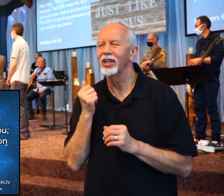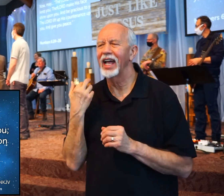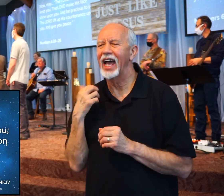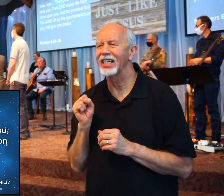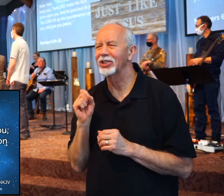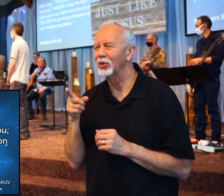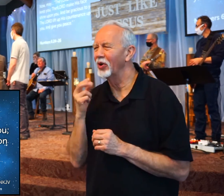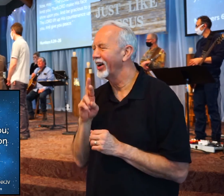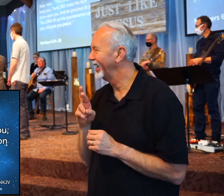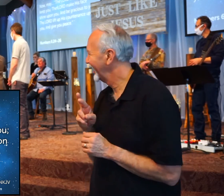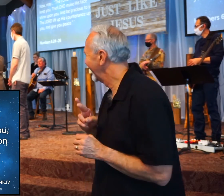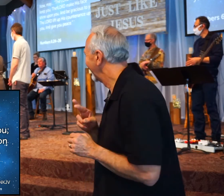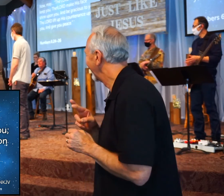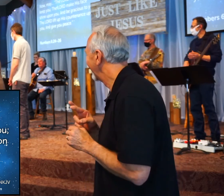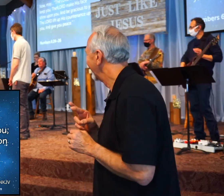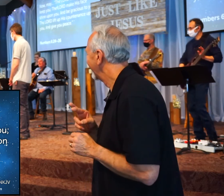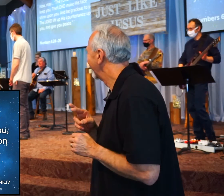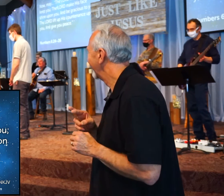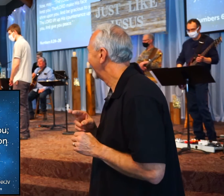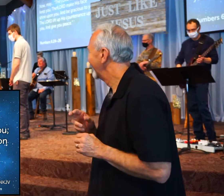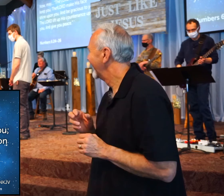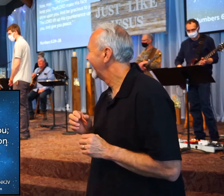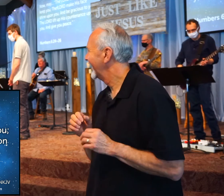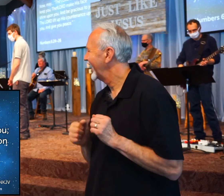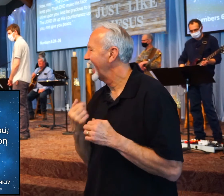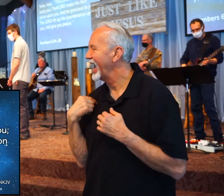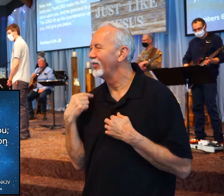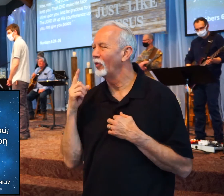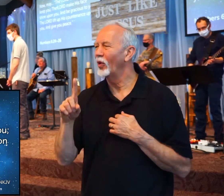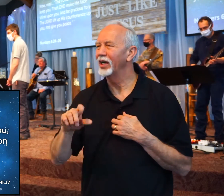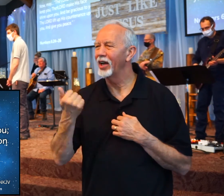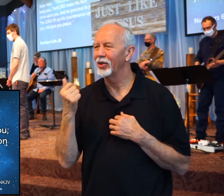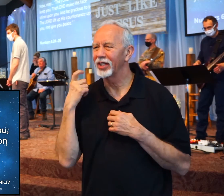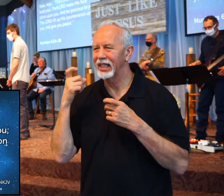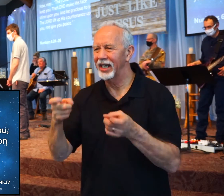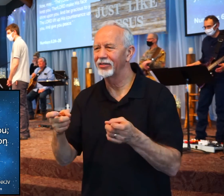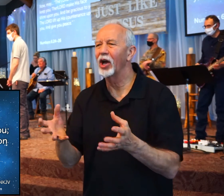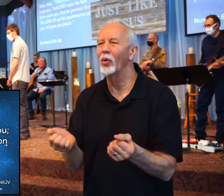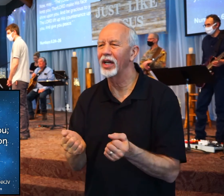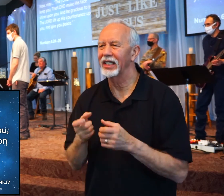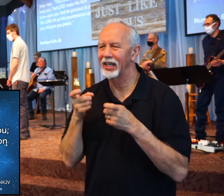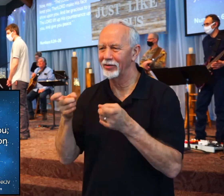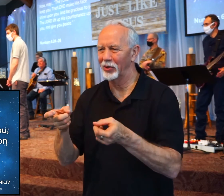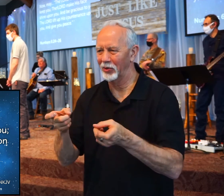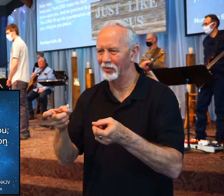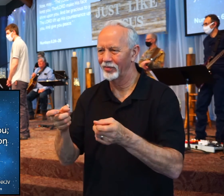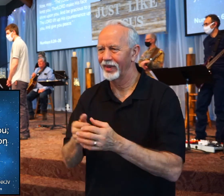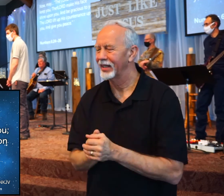down just like that. All right, and I have one other gift that I want to give you this morning.